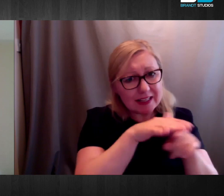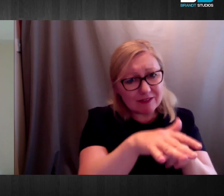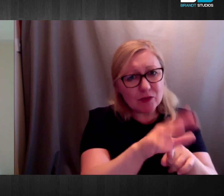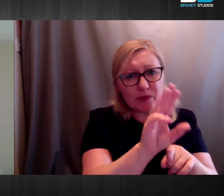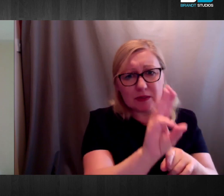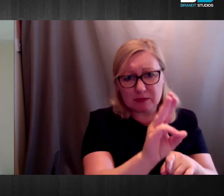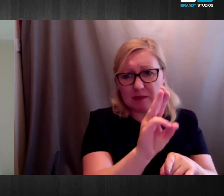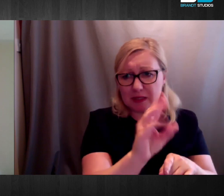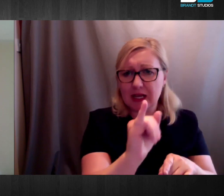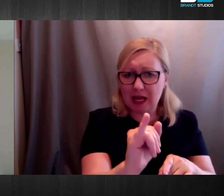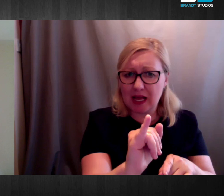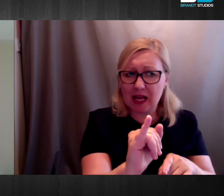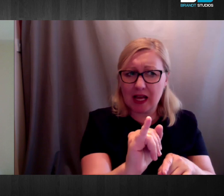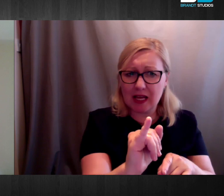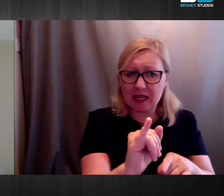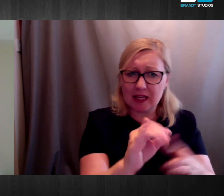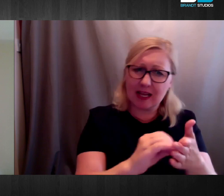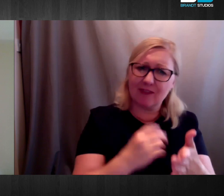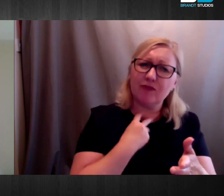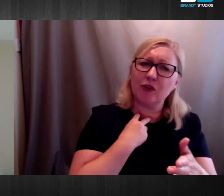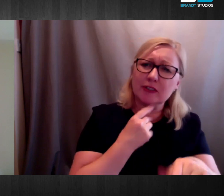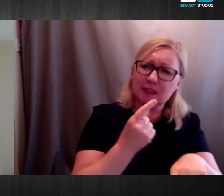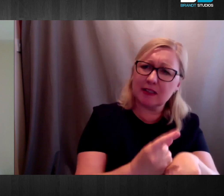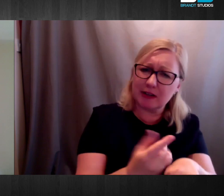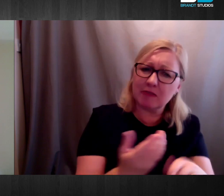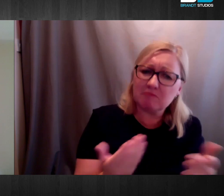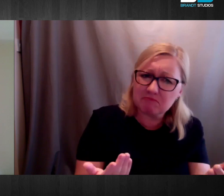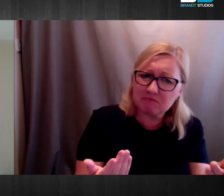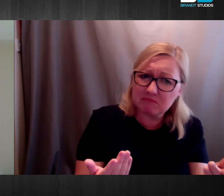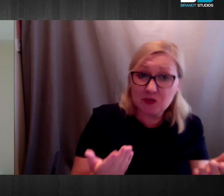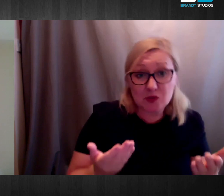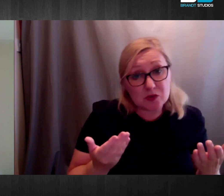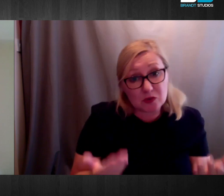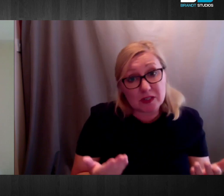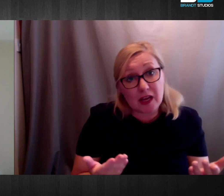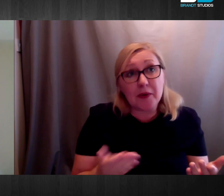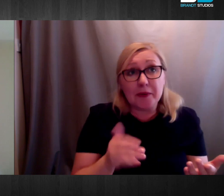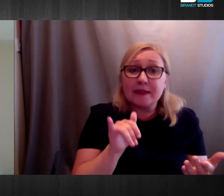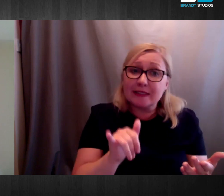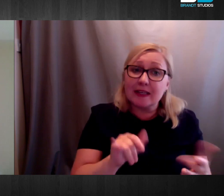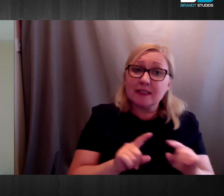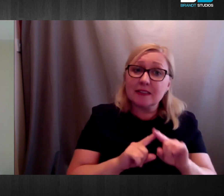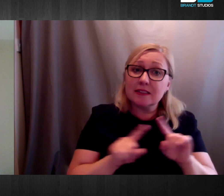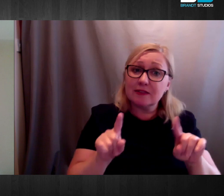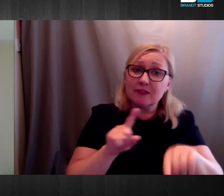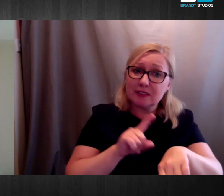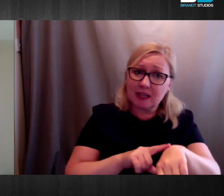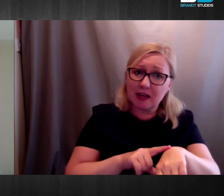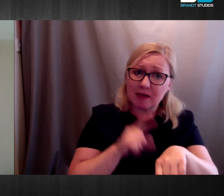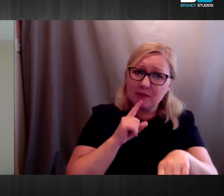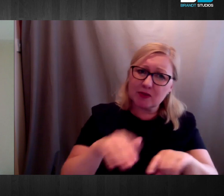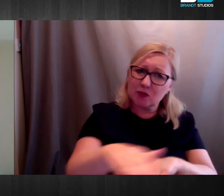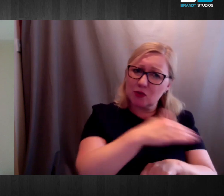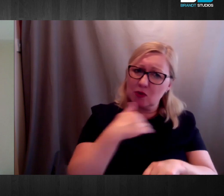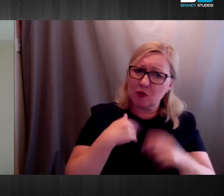It's definitely a different time, but it's a time that people need the chance to speak up and to